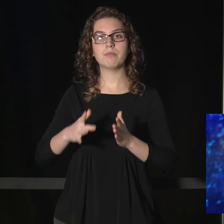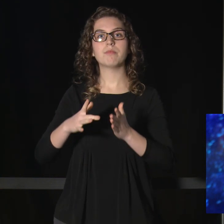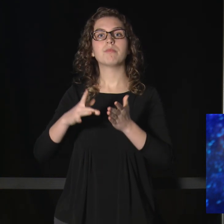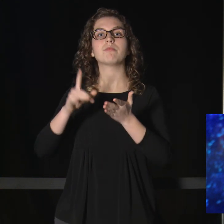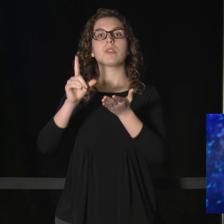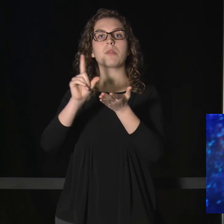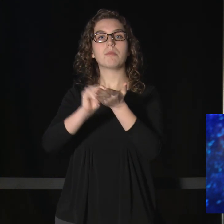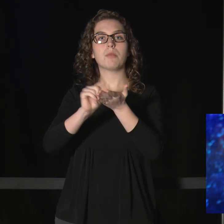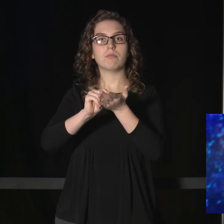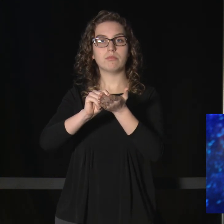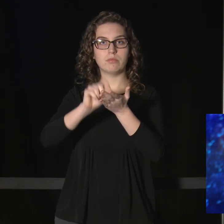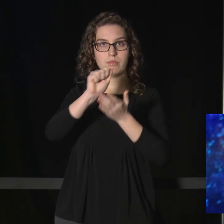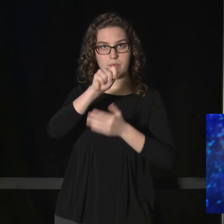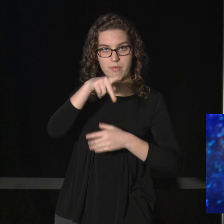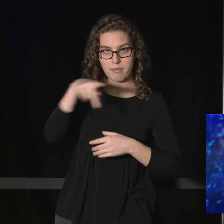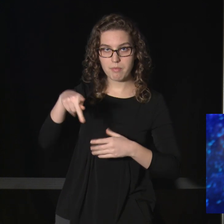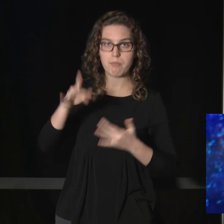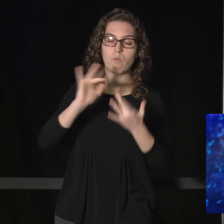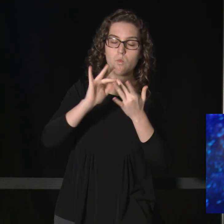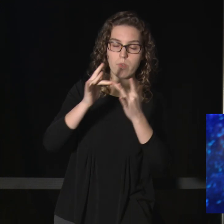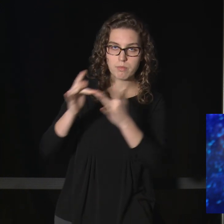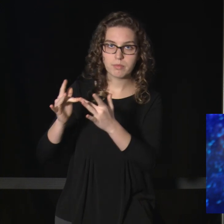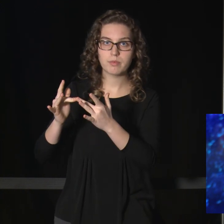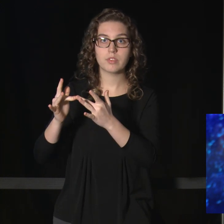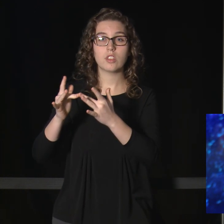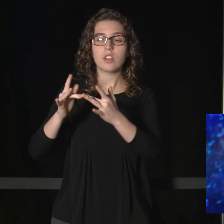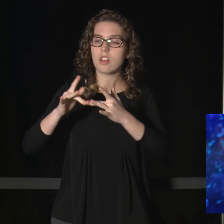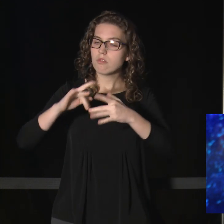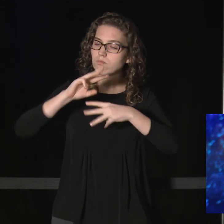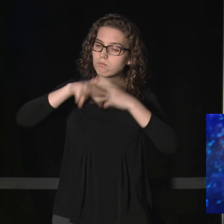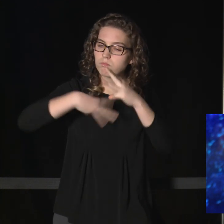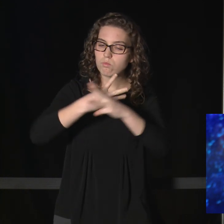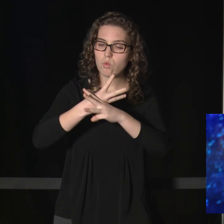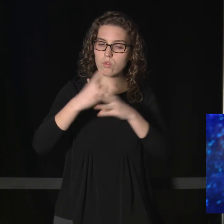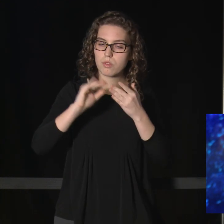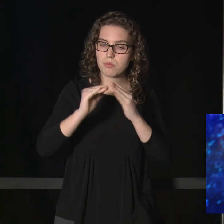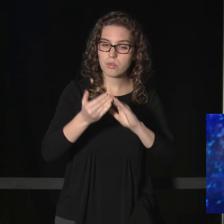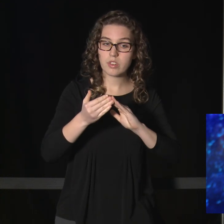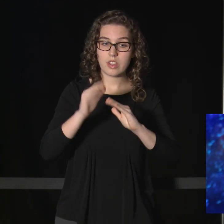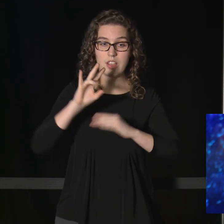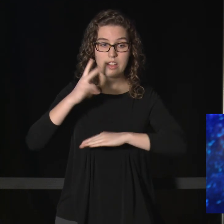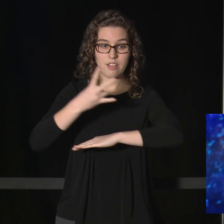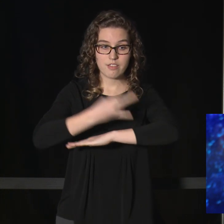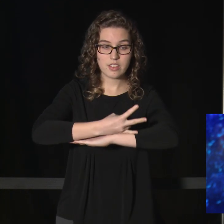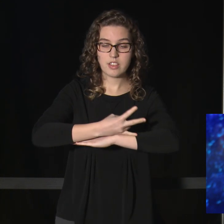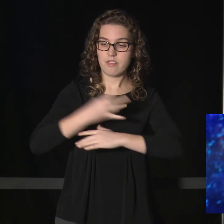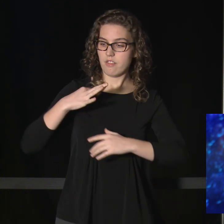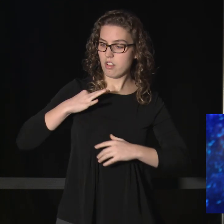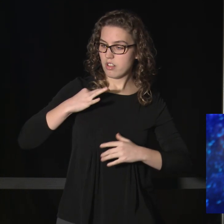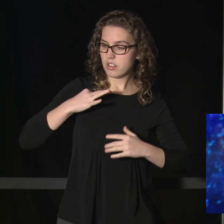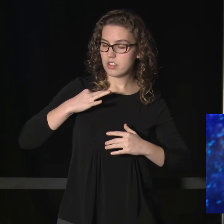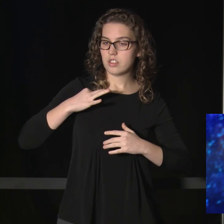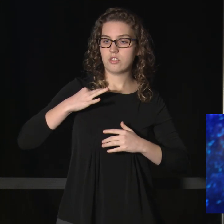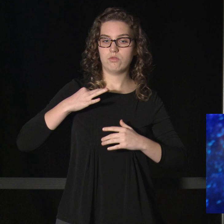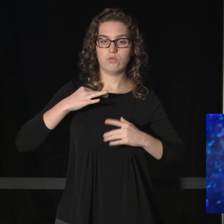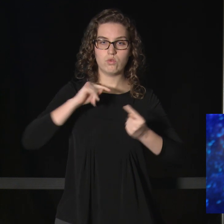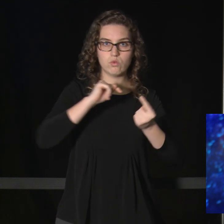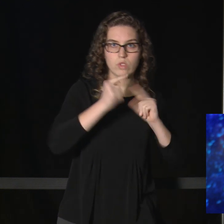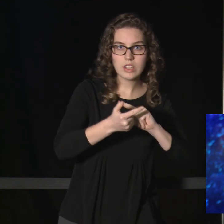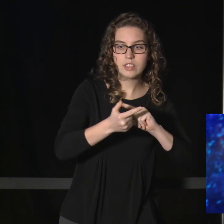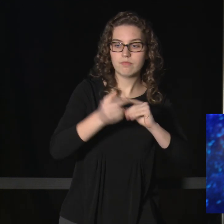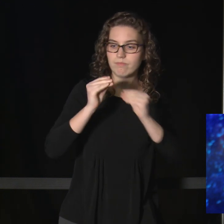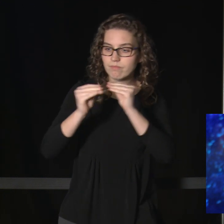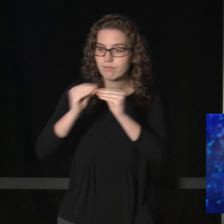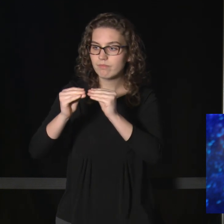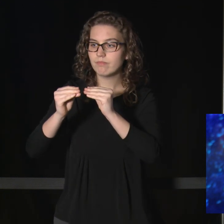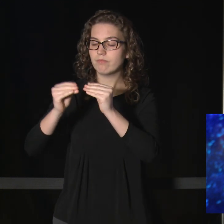words, it's a global community of Adventist volunteers who are translating, editing, and regulating the translations of